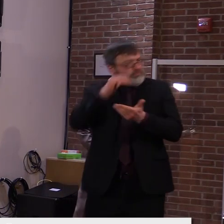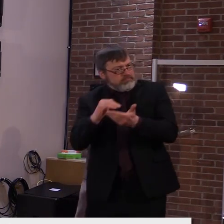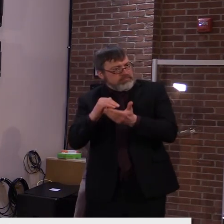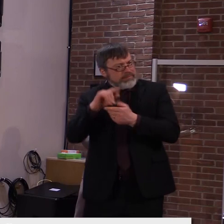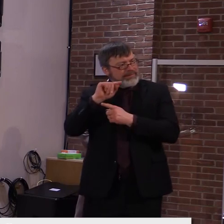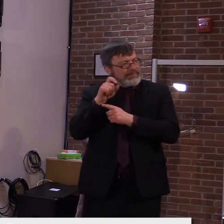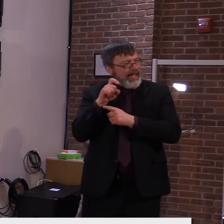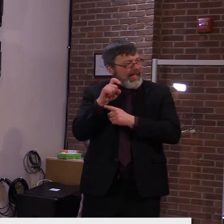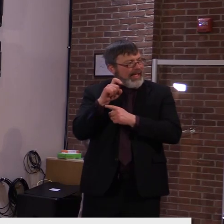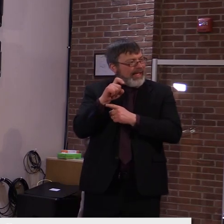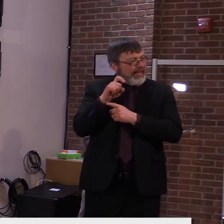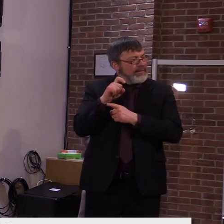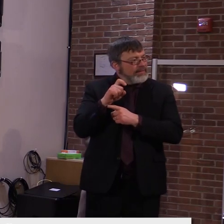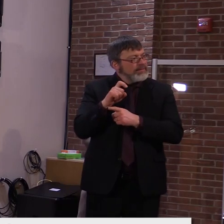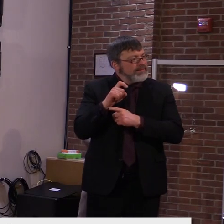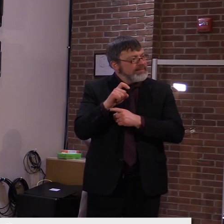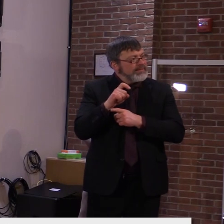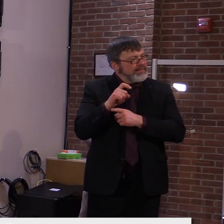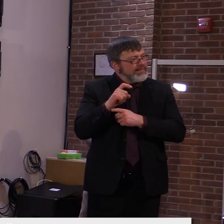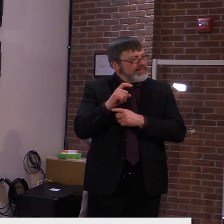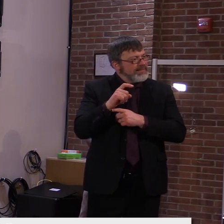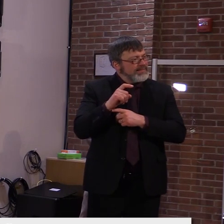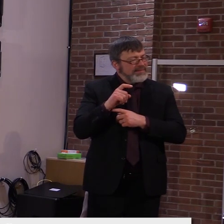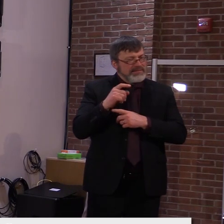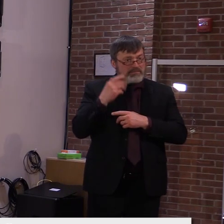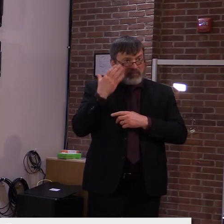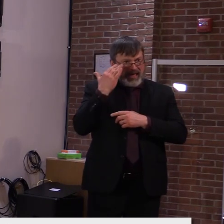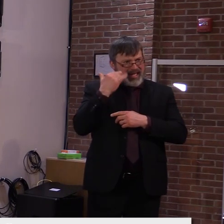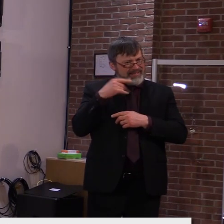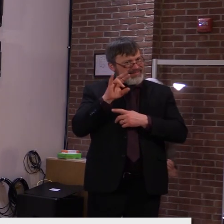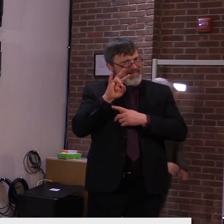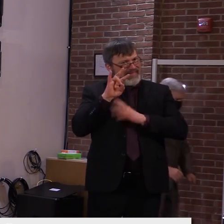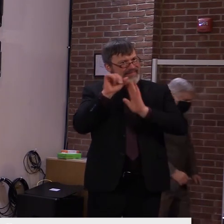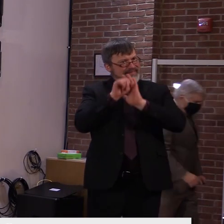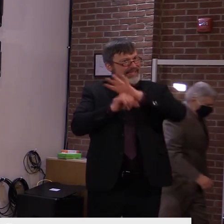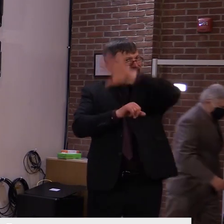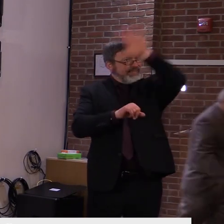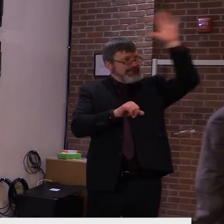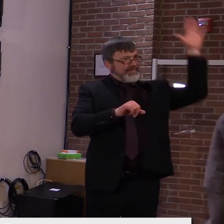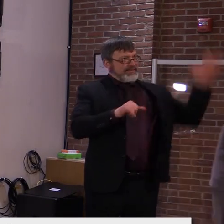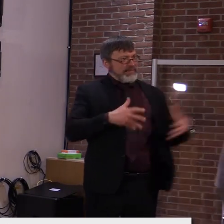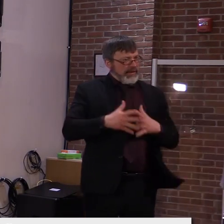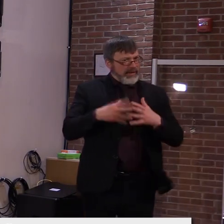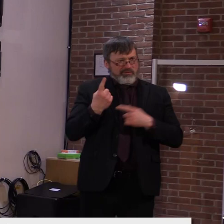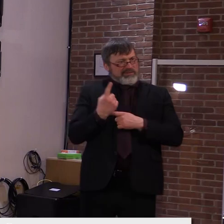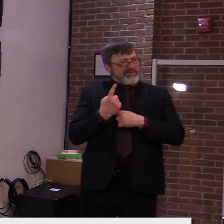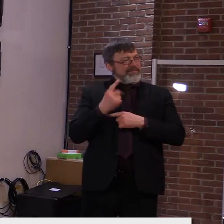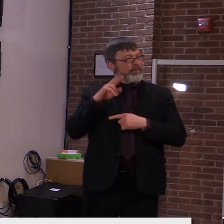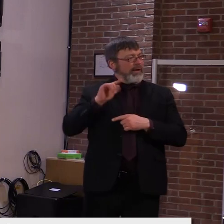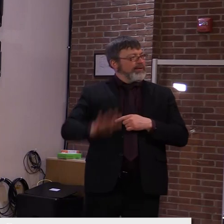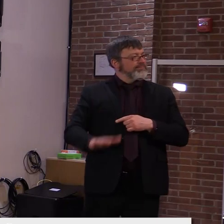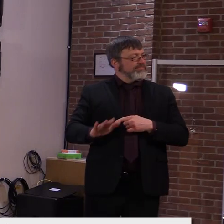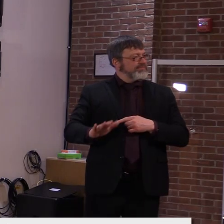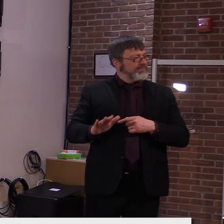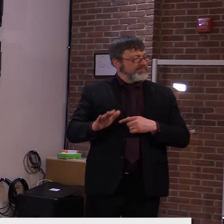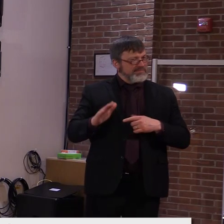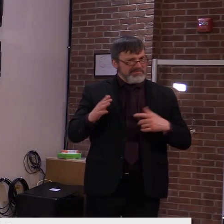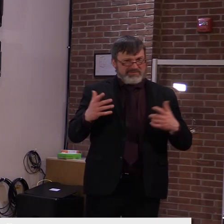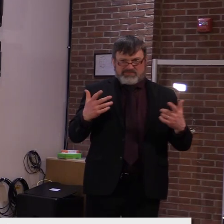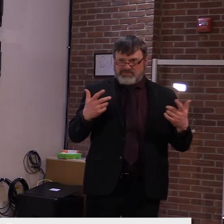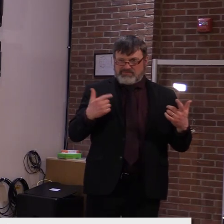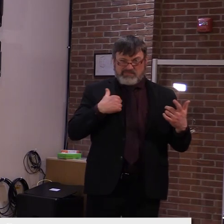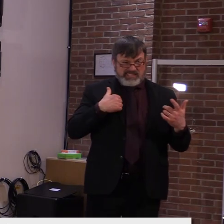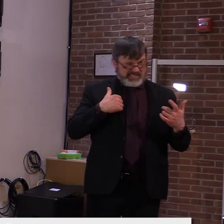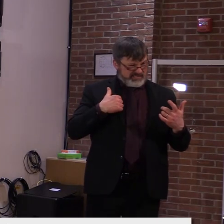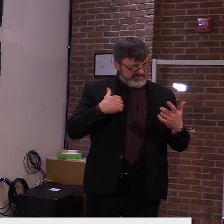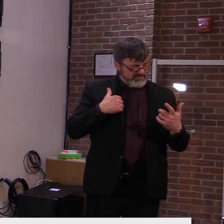are feeling that they're getting ignored and they're moving to other states. Is this the kind of message Vermont and its legislature